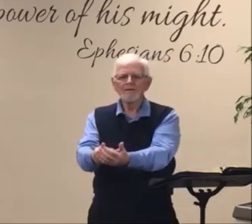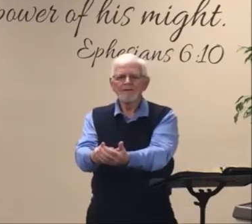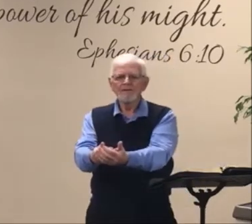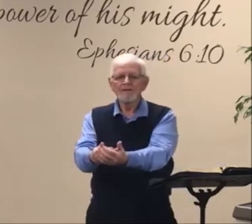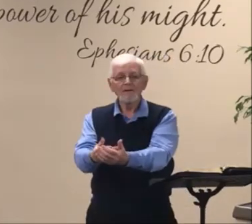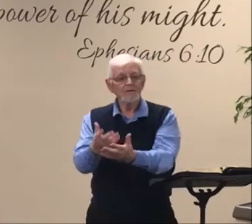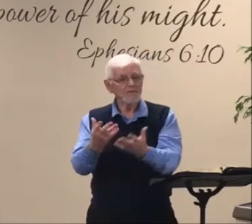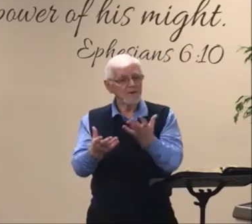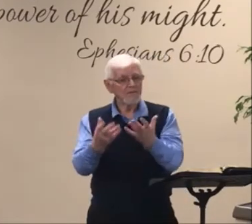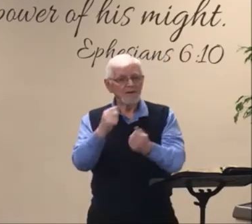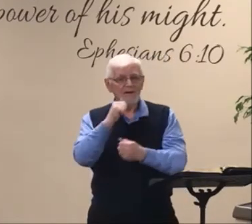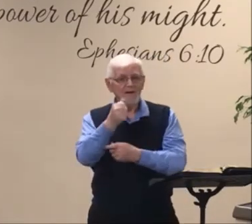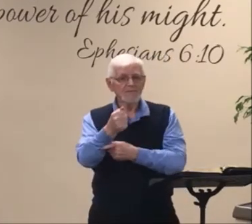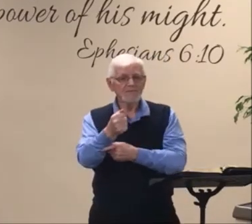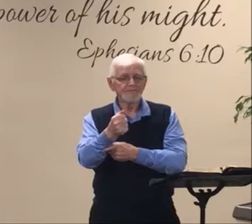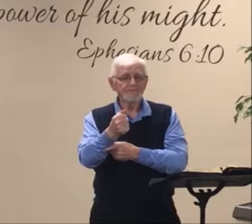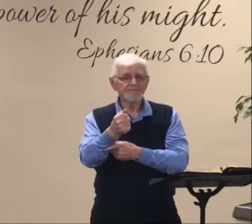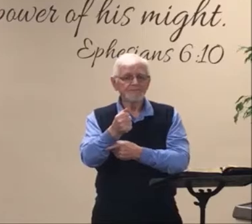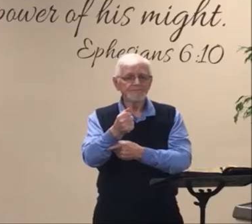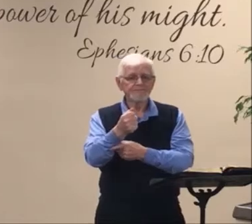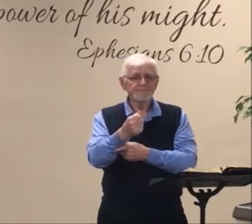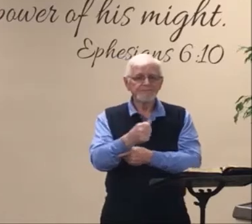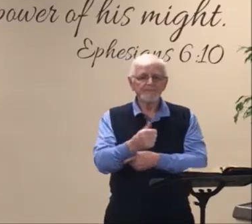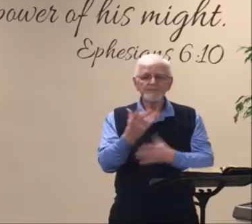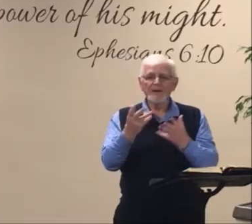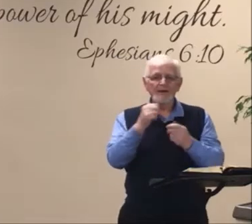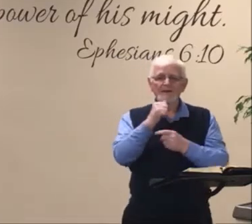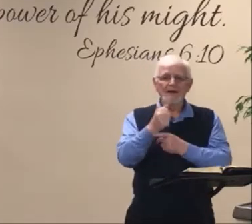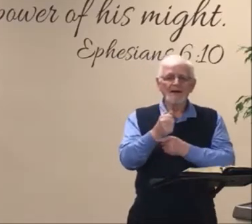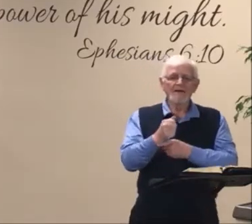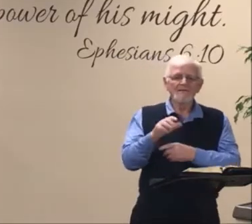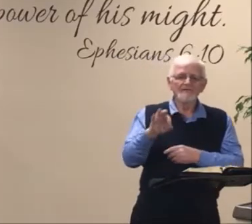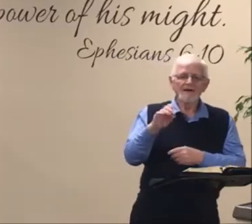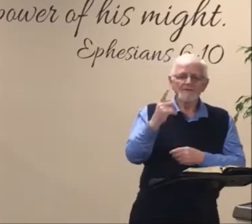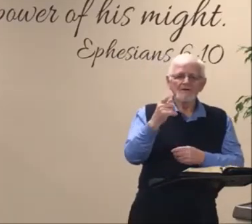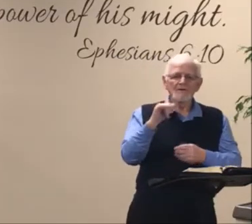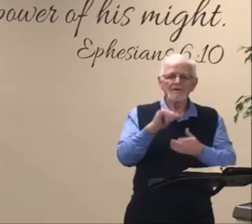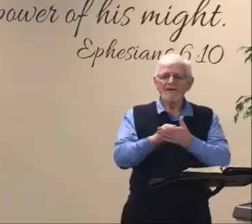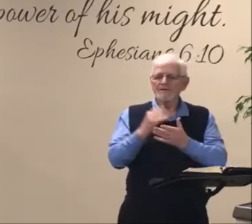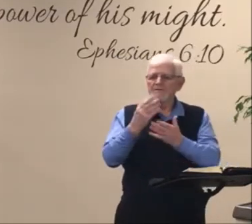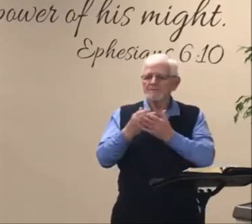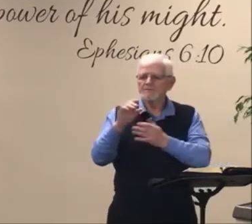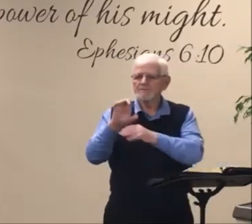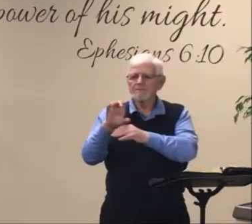You might not. You might not find one when you get there.